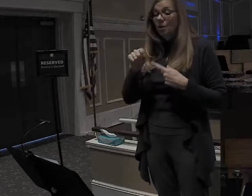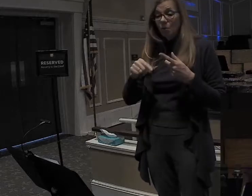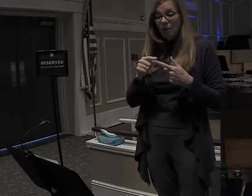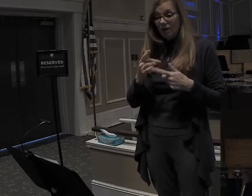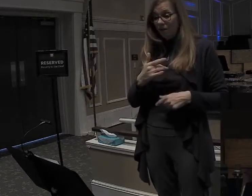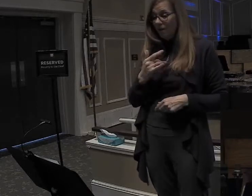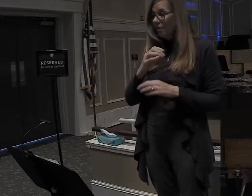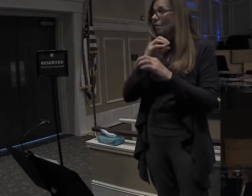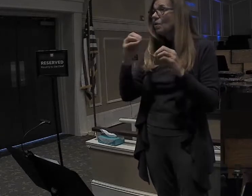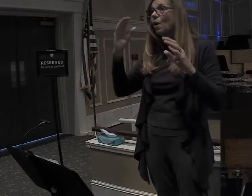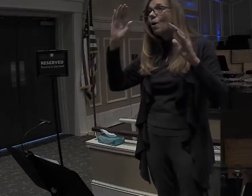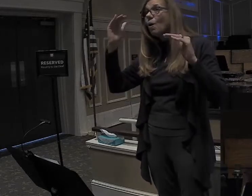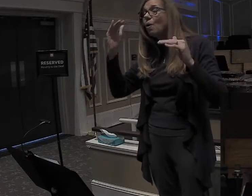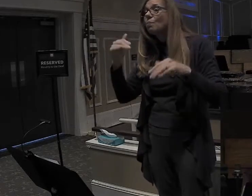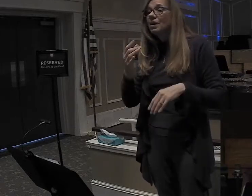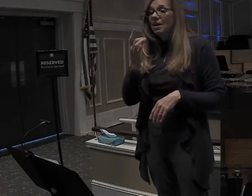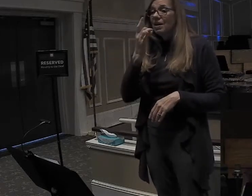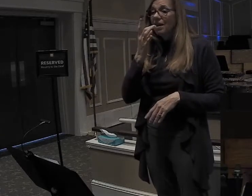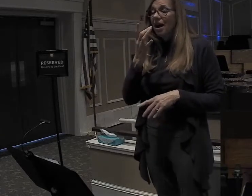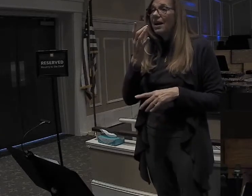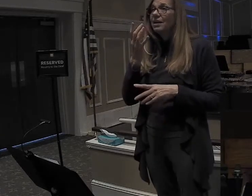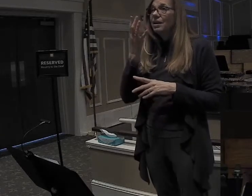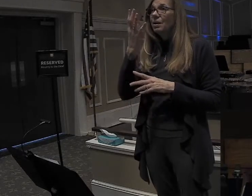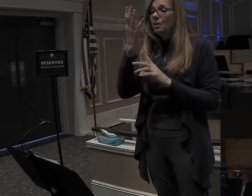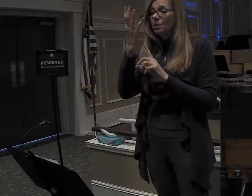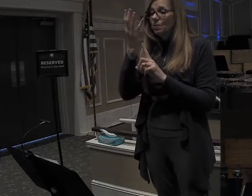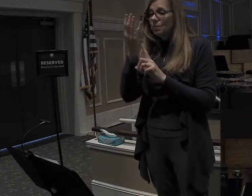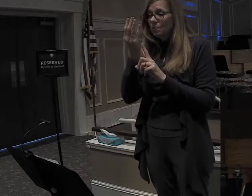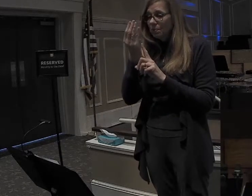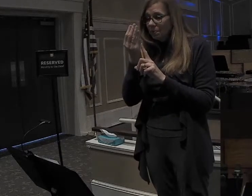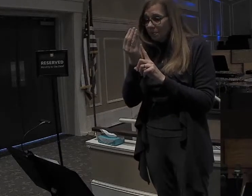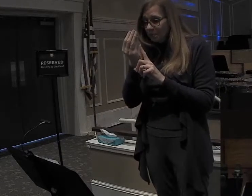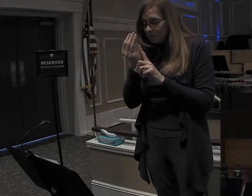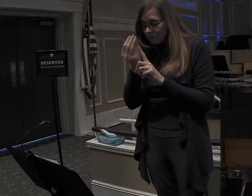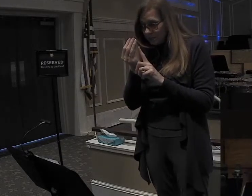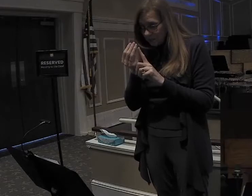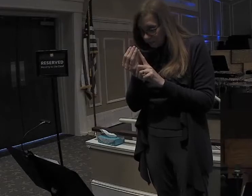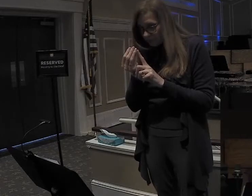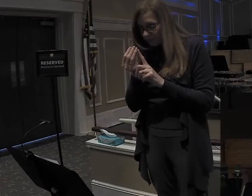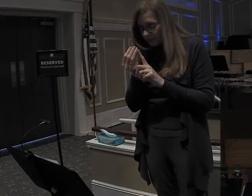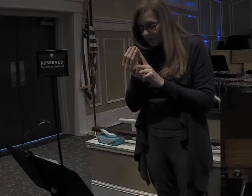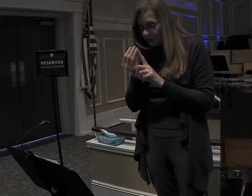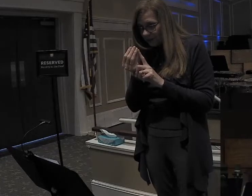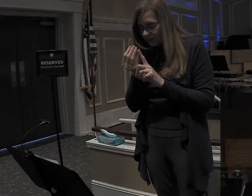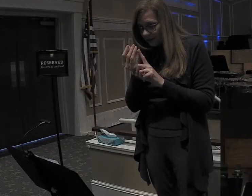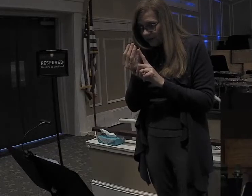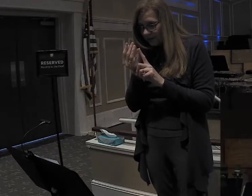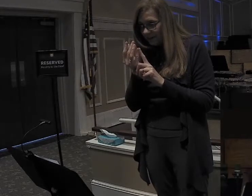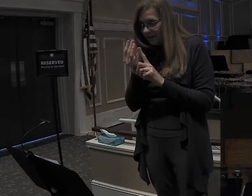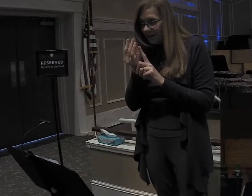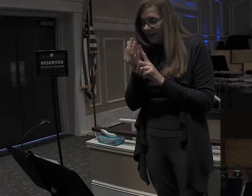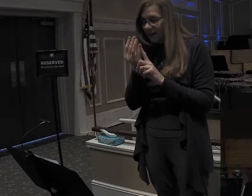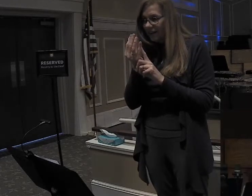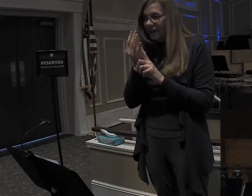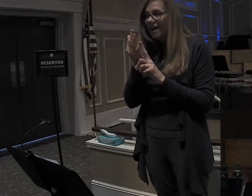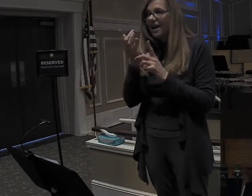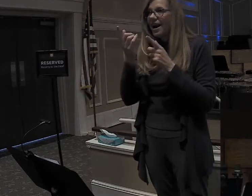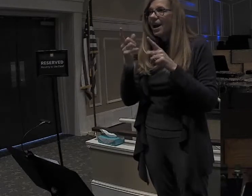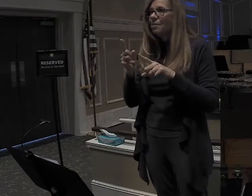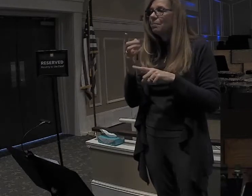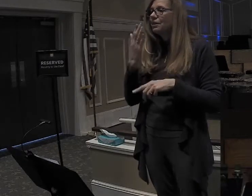of God and his promise has been completely extinguished, there's a little flicker in